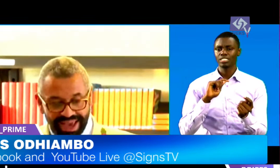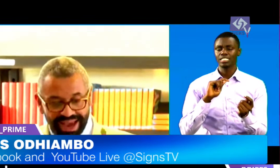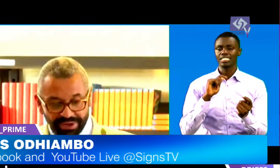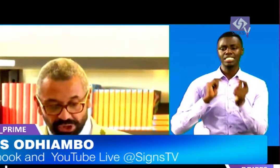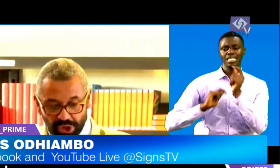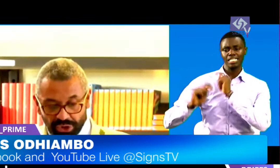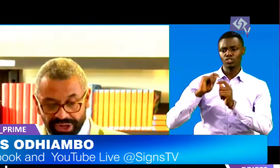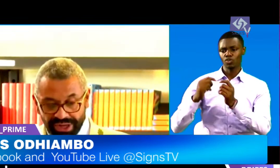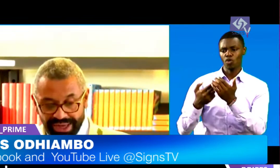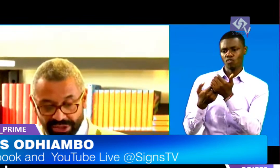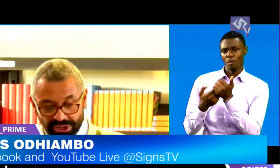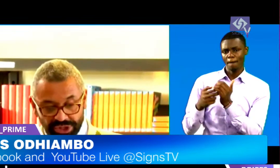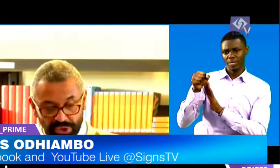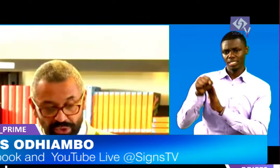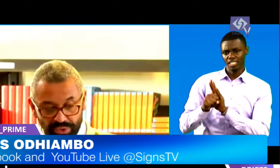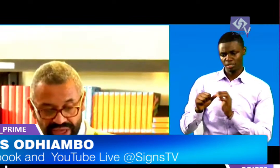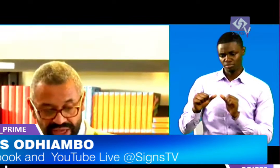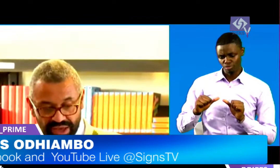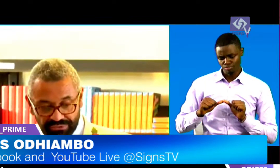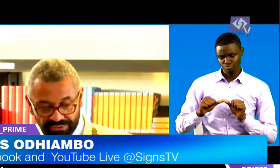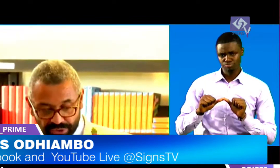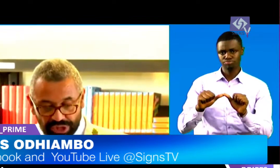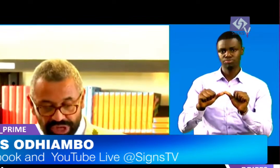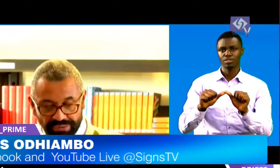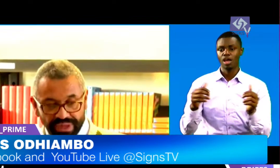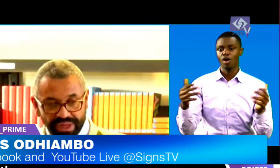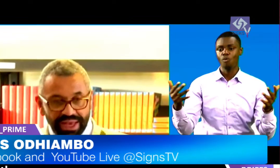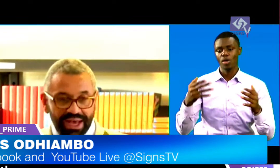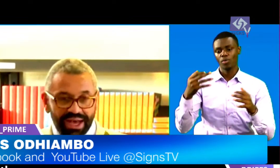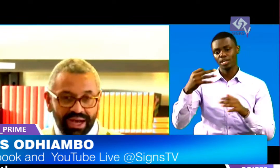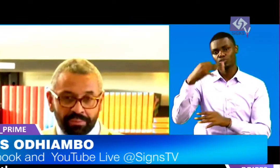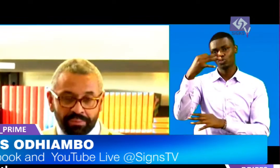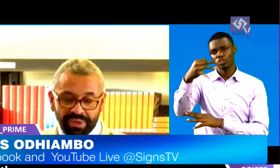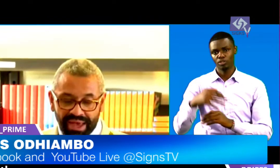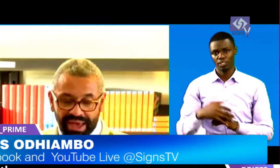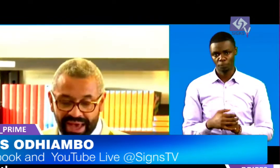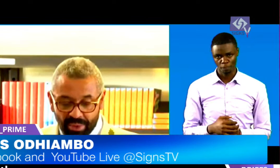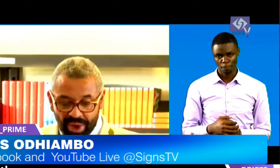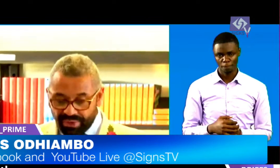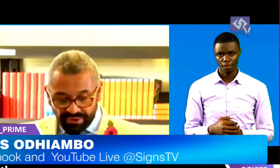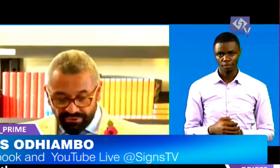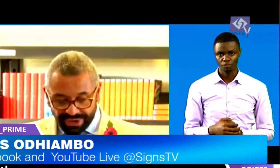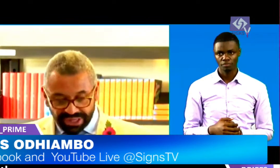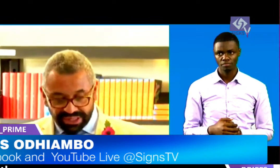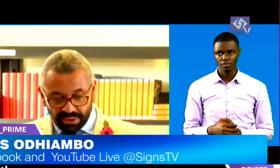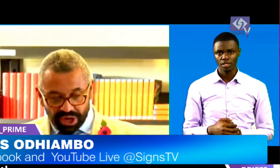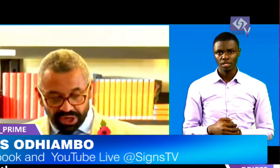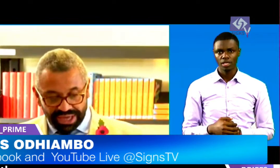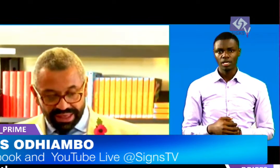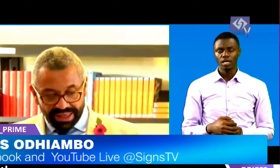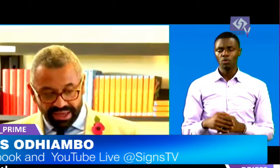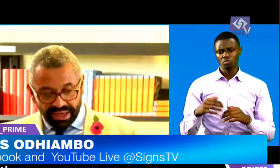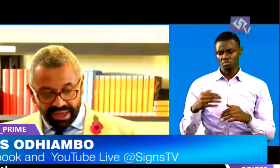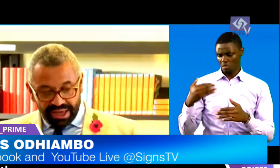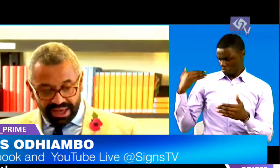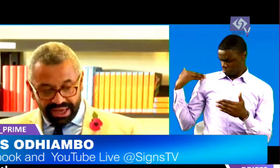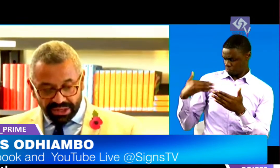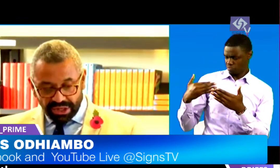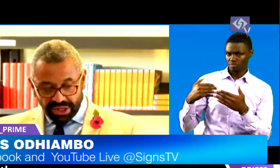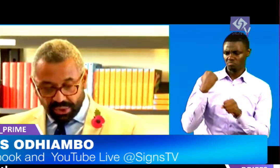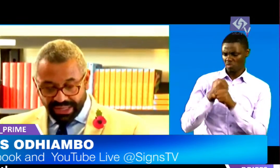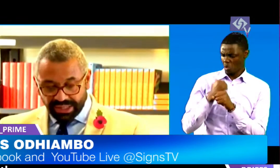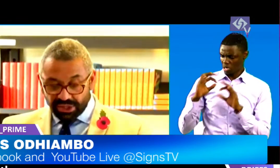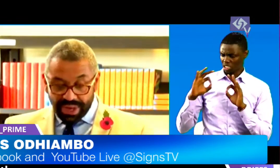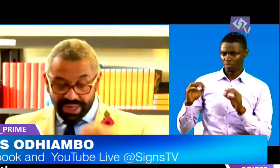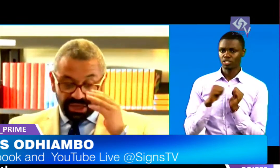partnership carries on into the future. And we've done fantastic work together.